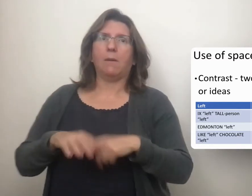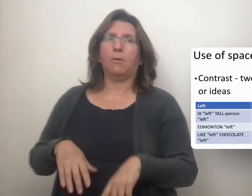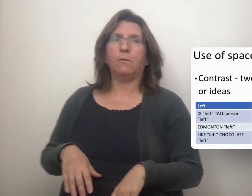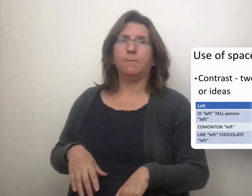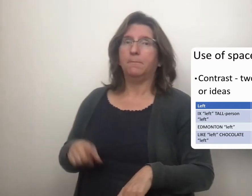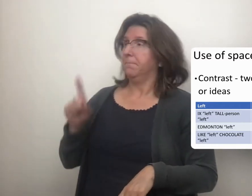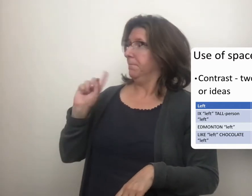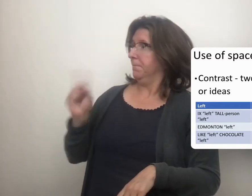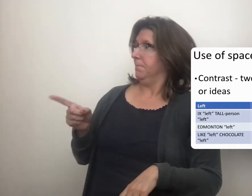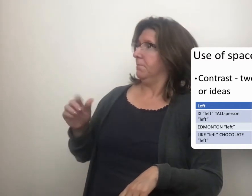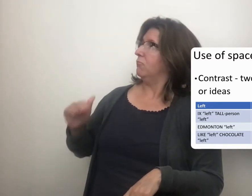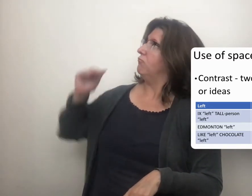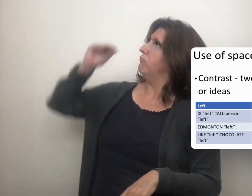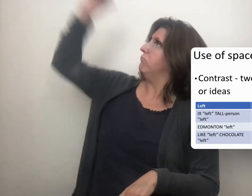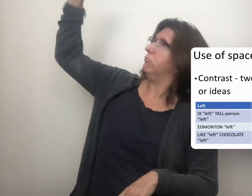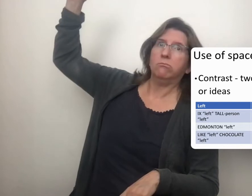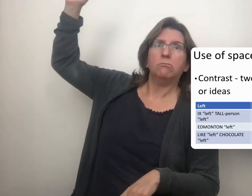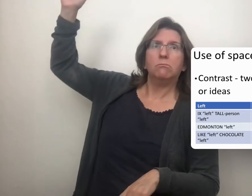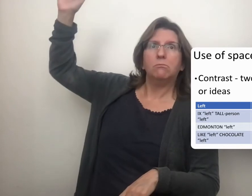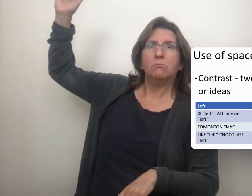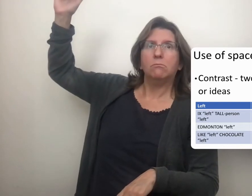two things. That person is very tall.